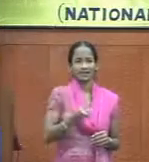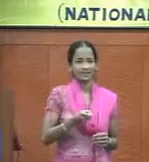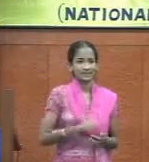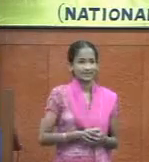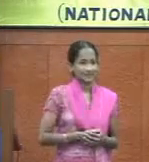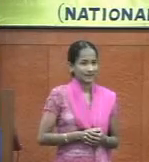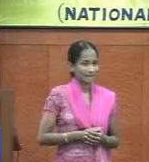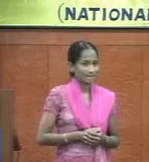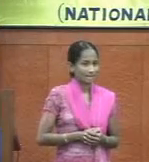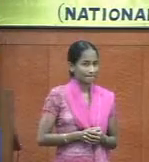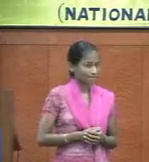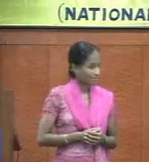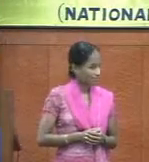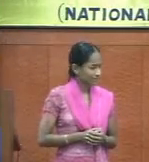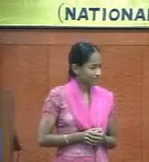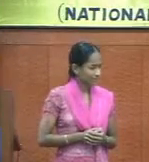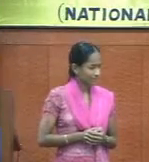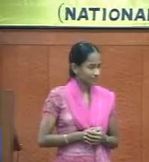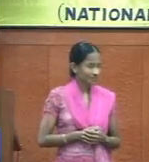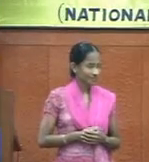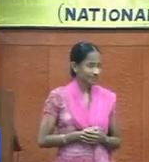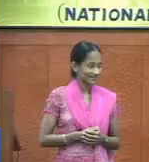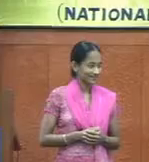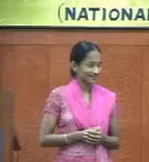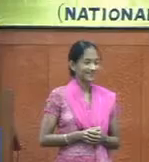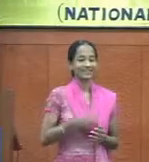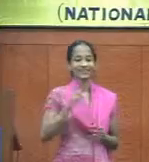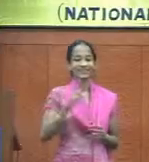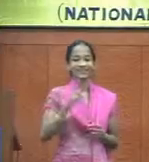not just leave at that. To make that commissioner functional,